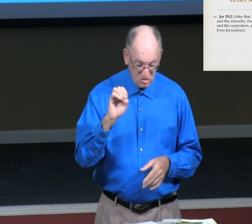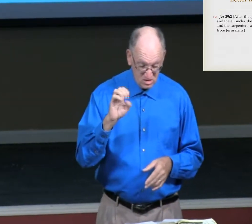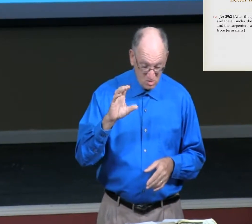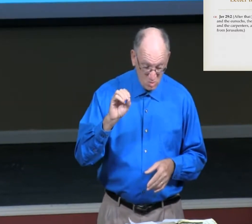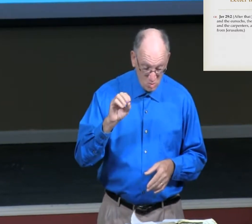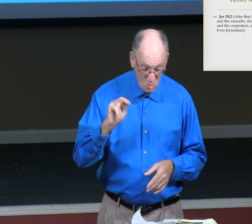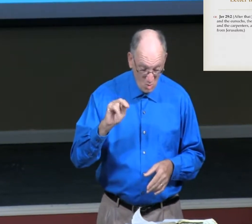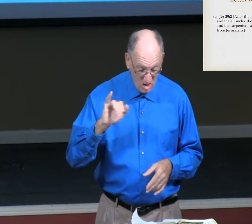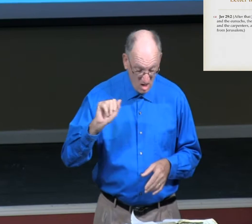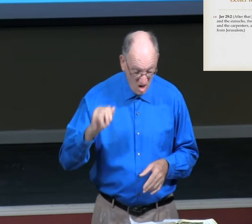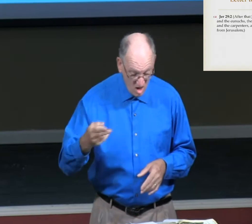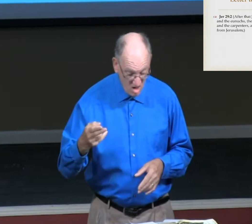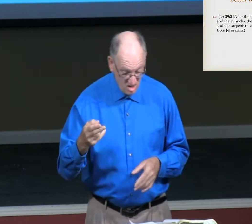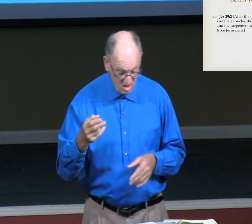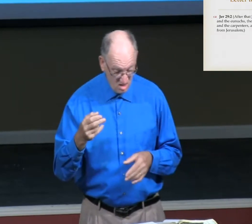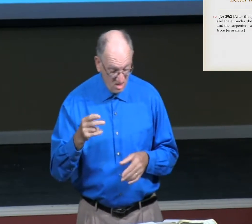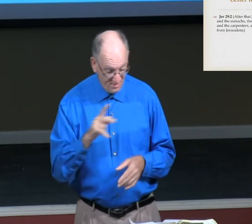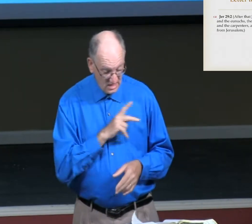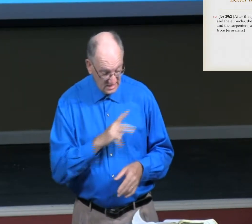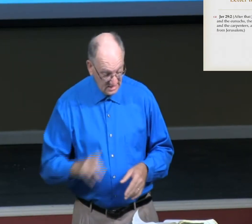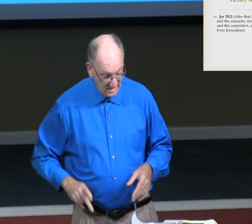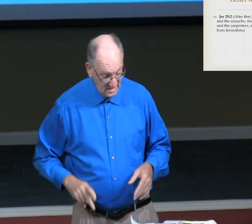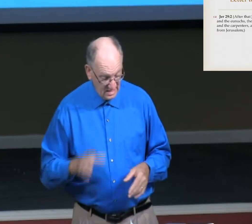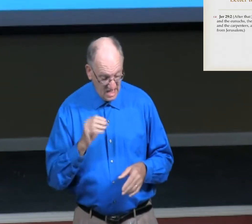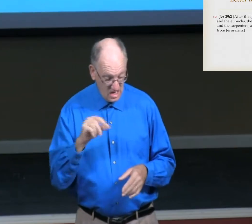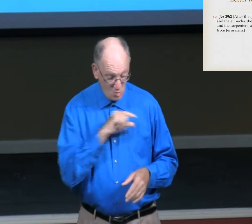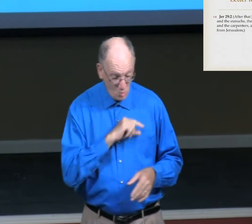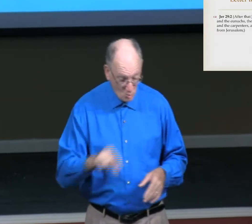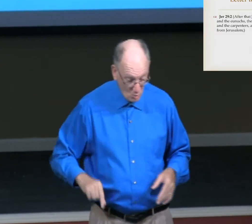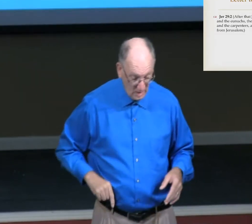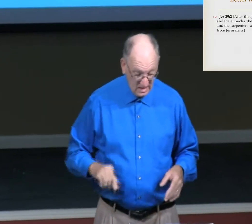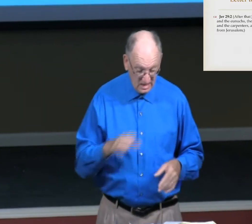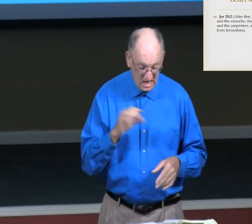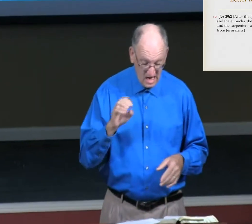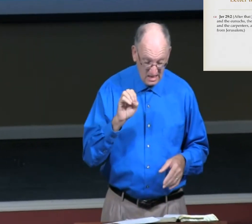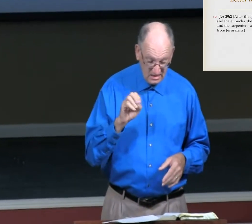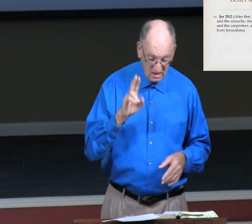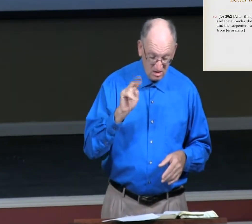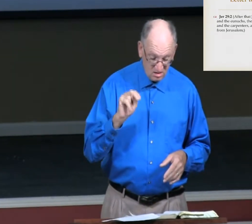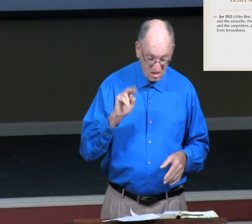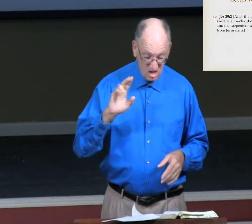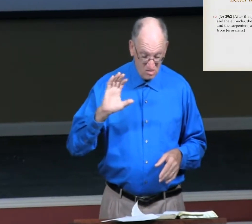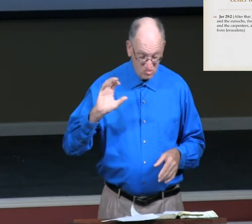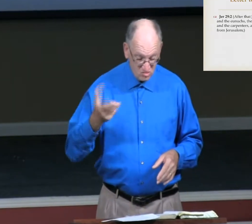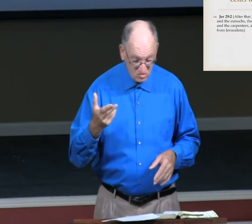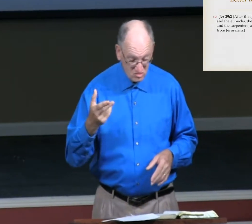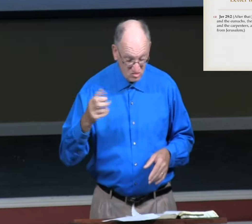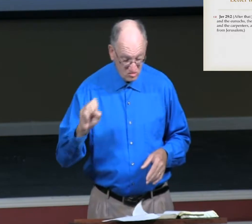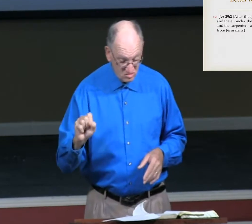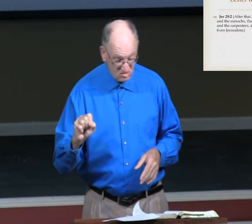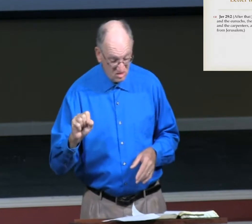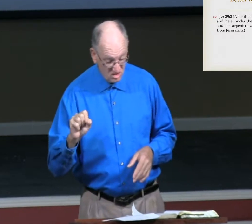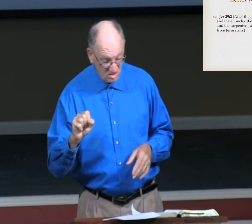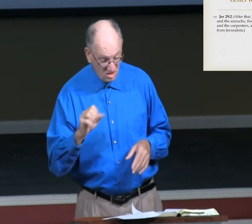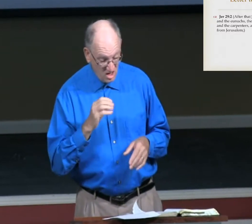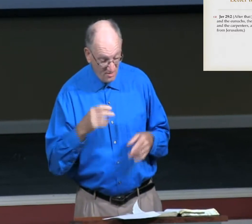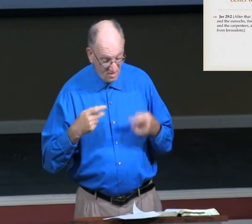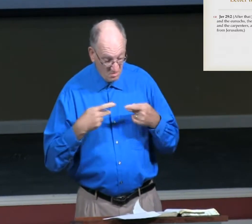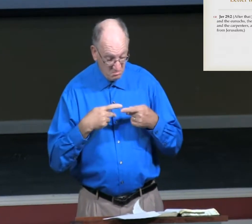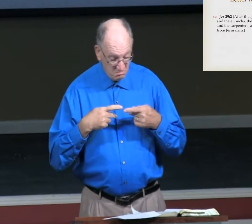after that, Jeconiah the king, and the queen, and the eunuchs, the prince of Judah,